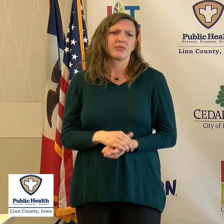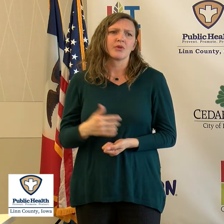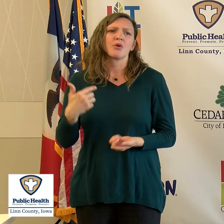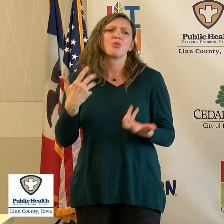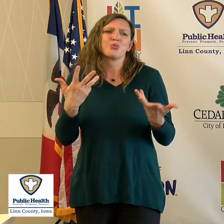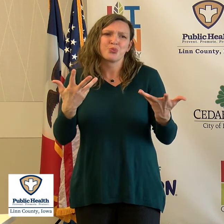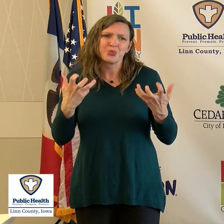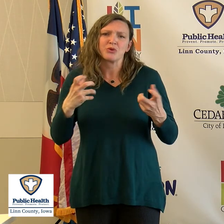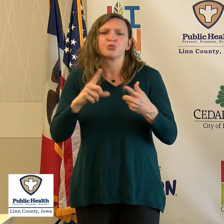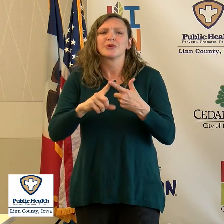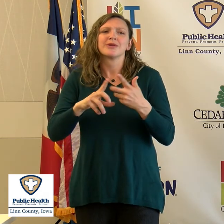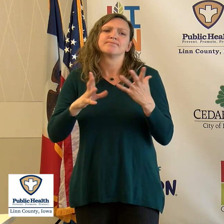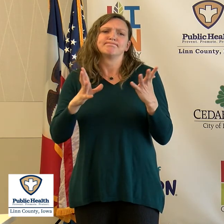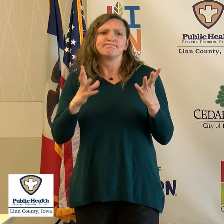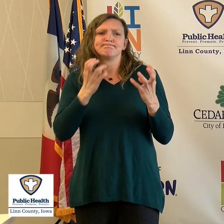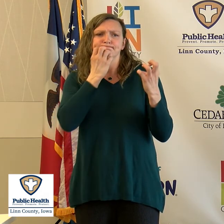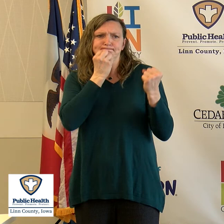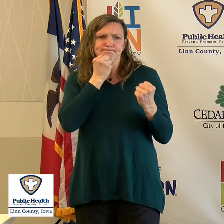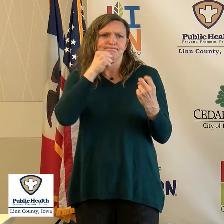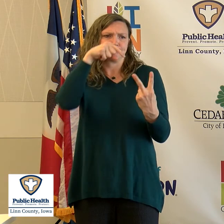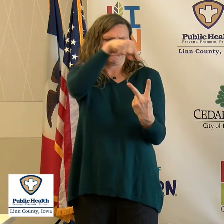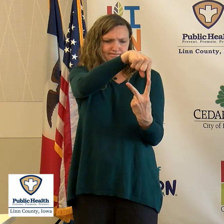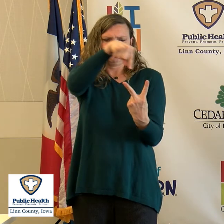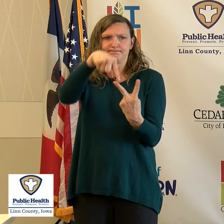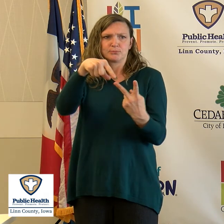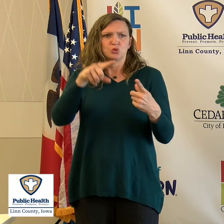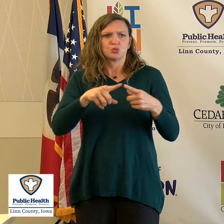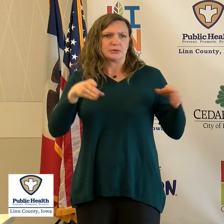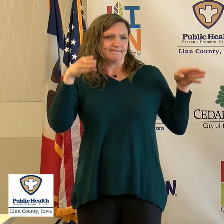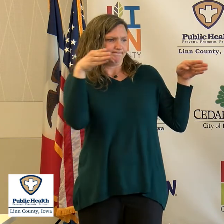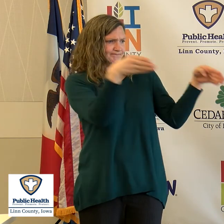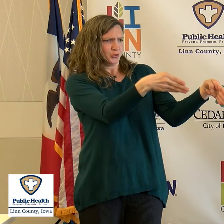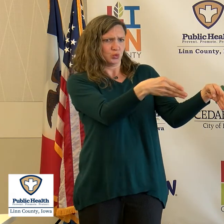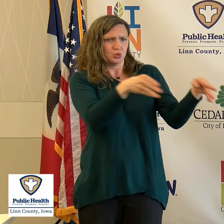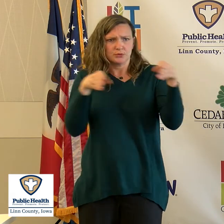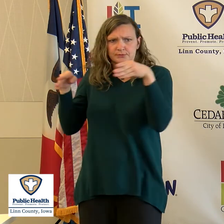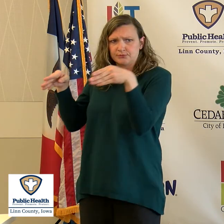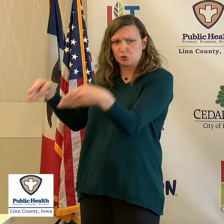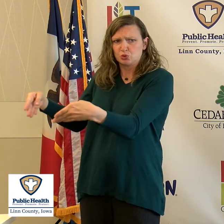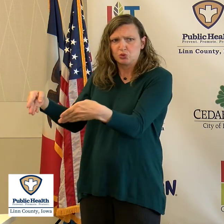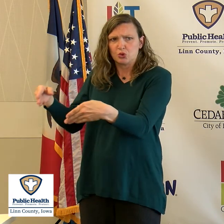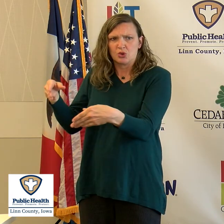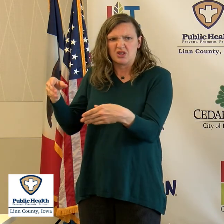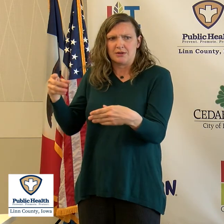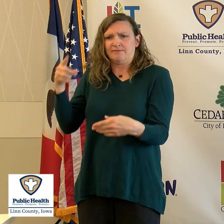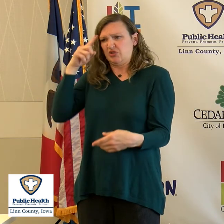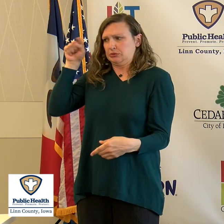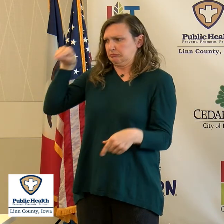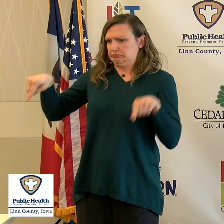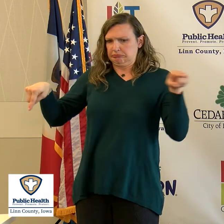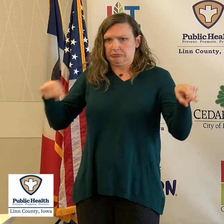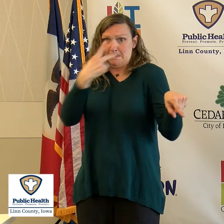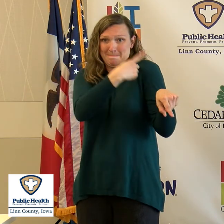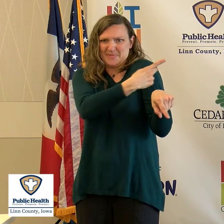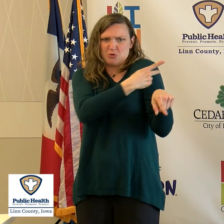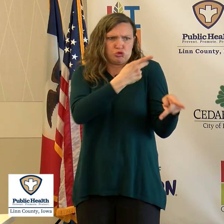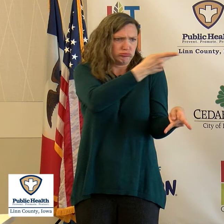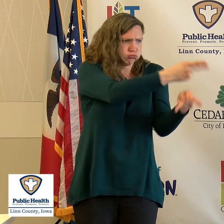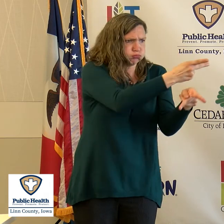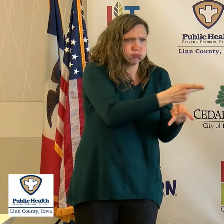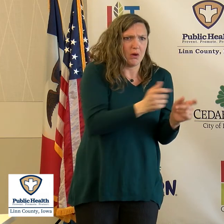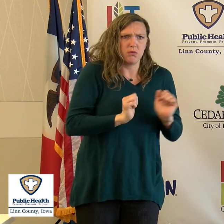care facilities to really focus their attention right now on patient care activities during this difficult